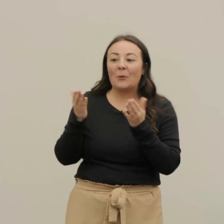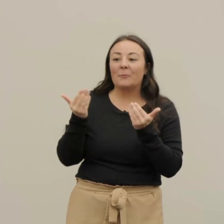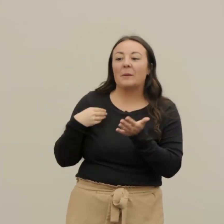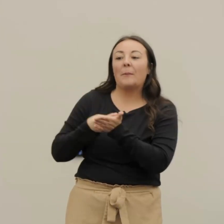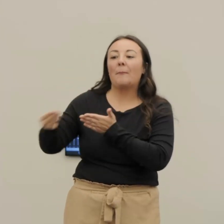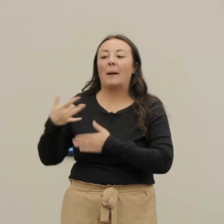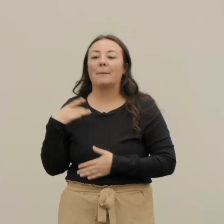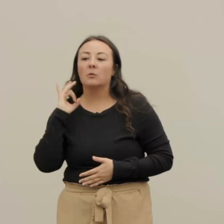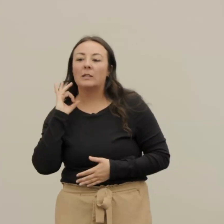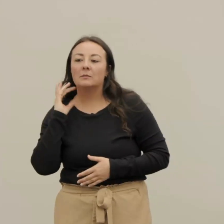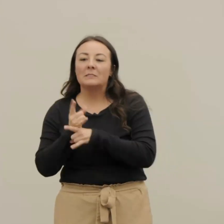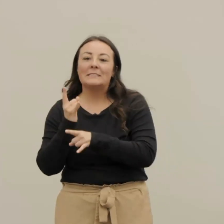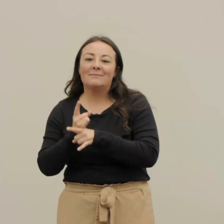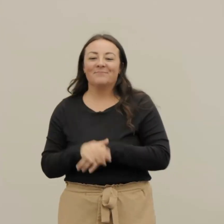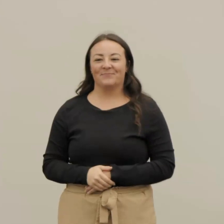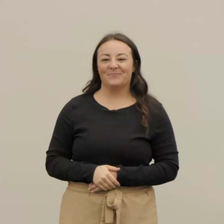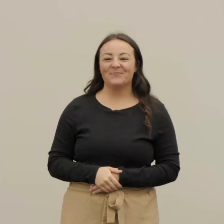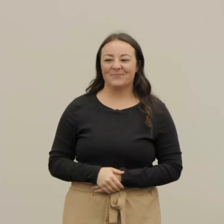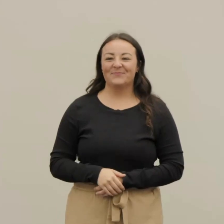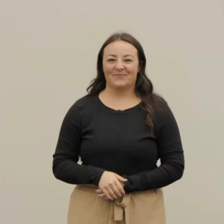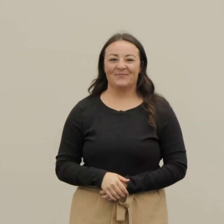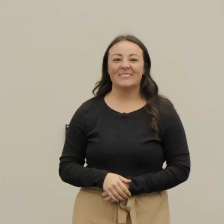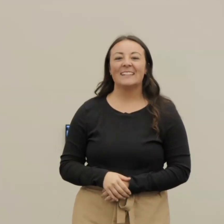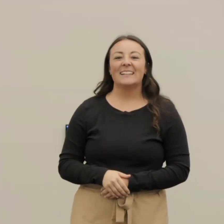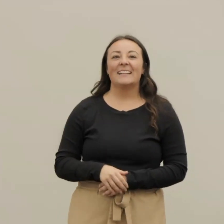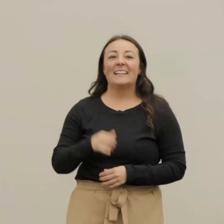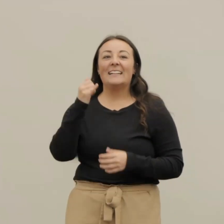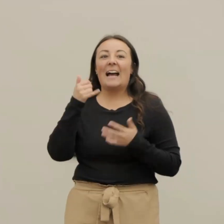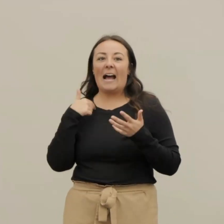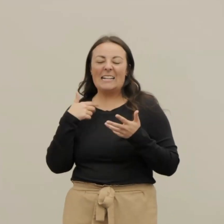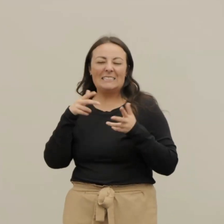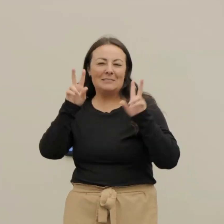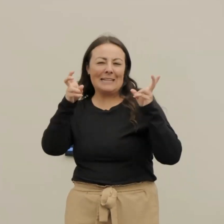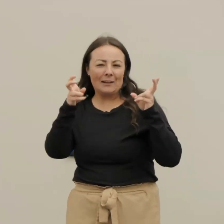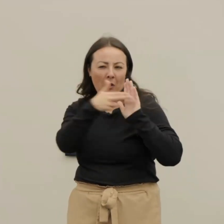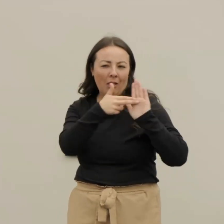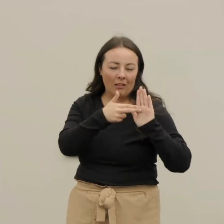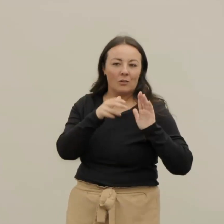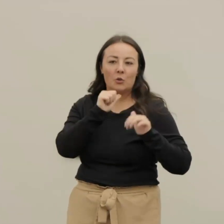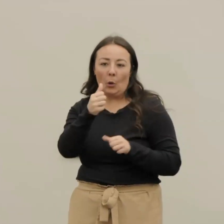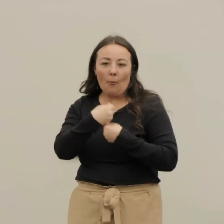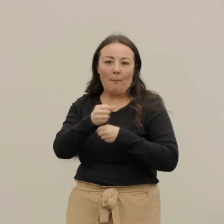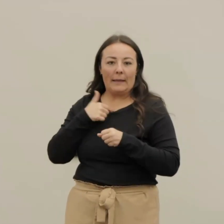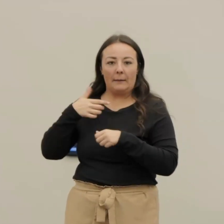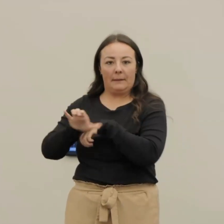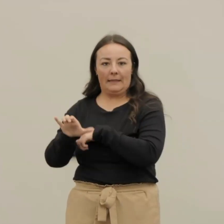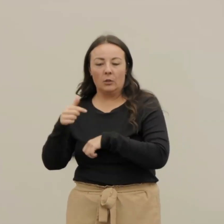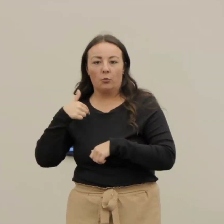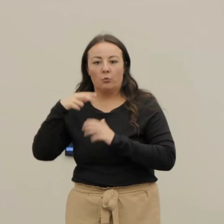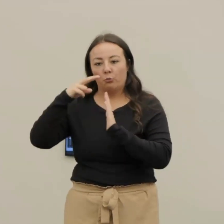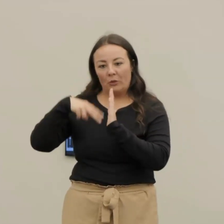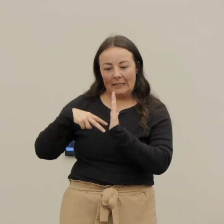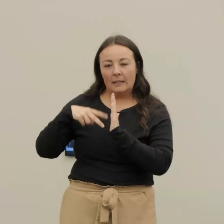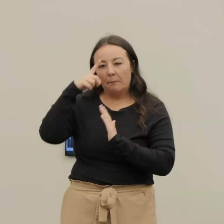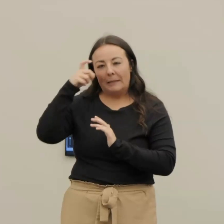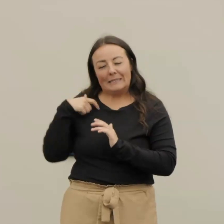I entitled this talk, Don't Make Me Read, because somebody wanted to name their book